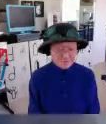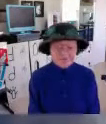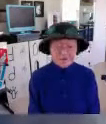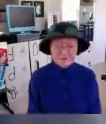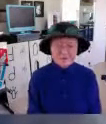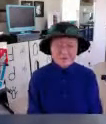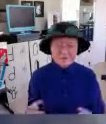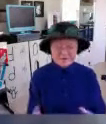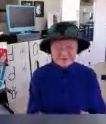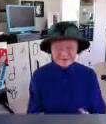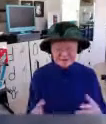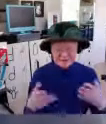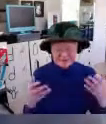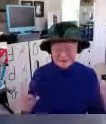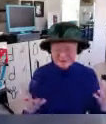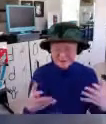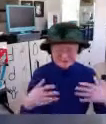is the